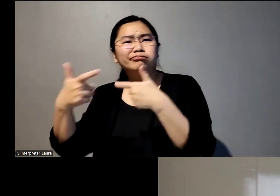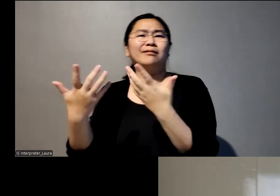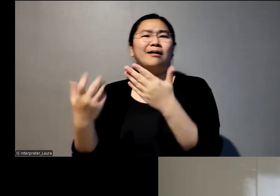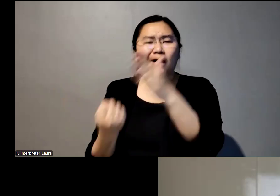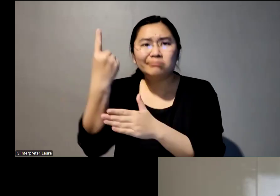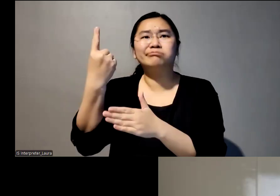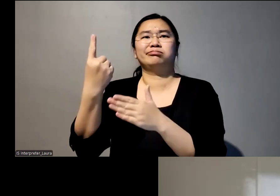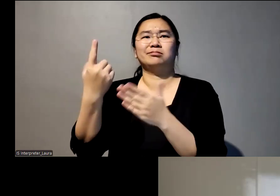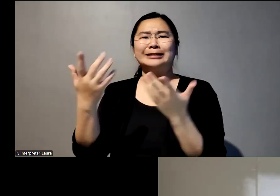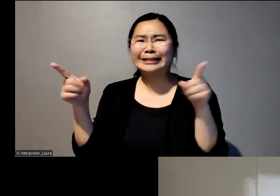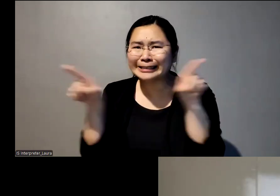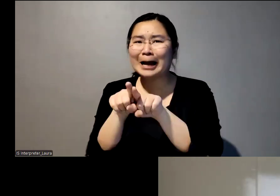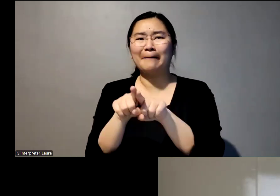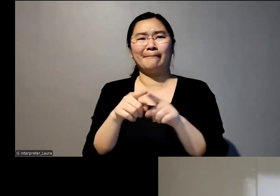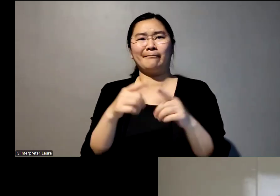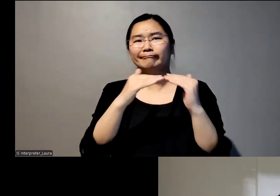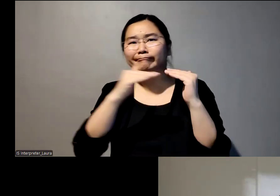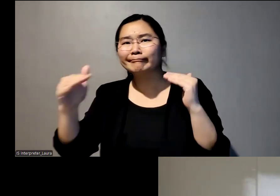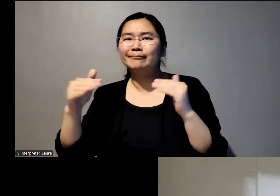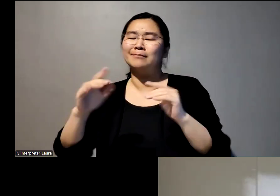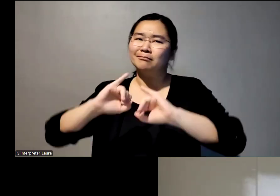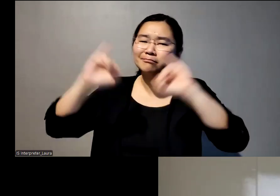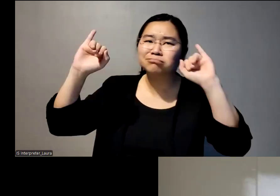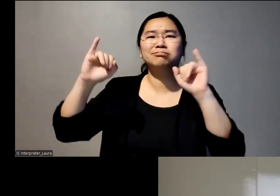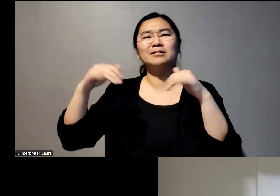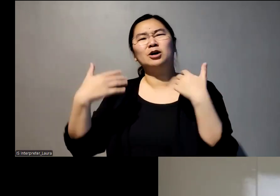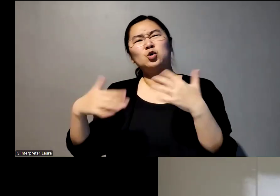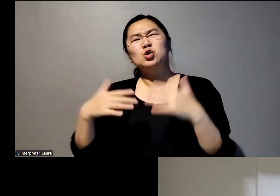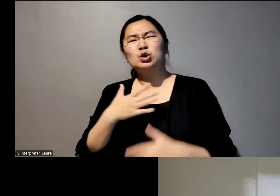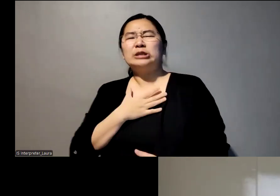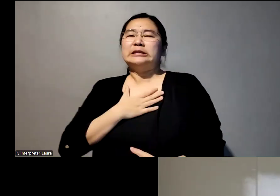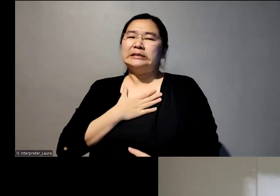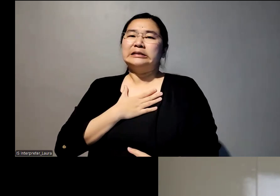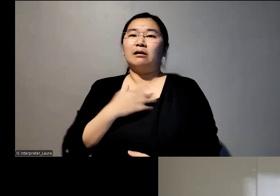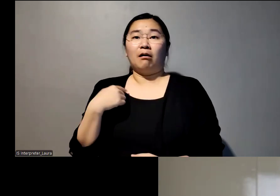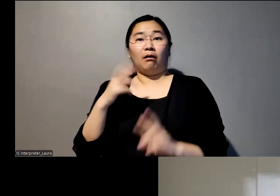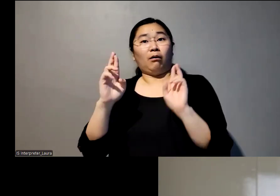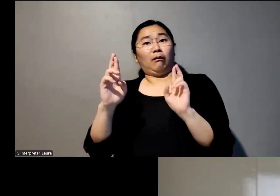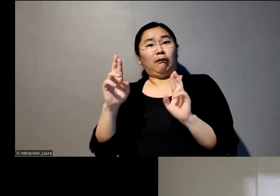in Ukraine was that there were actually fresh investments into institutionalization.